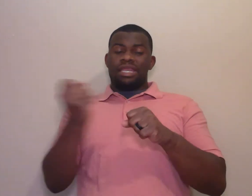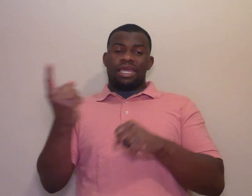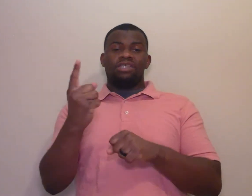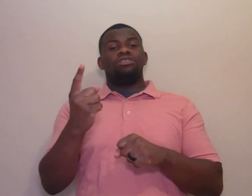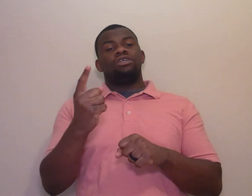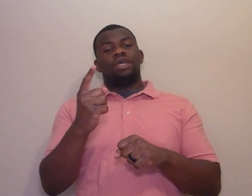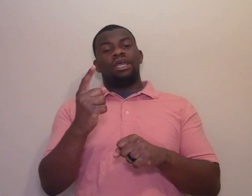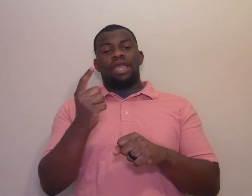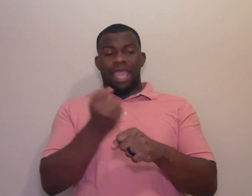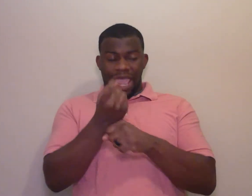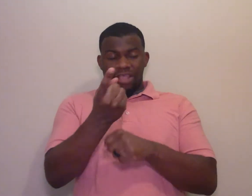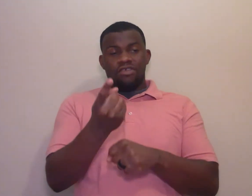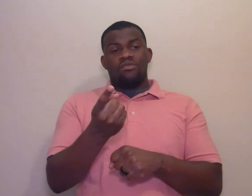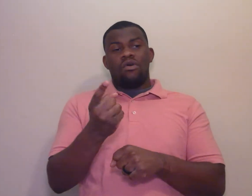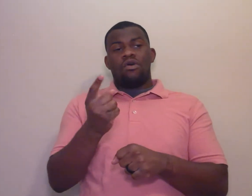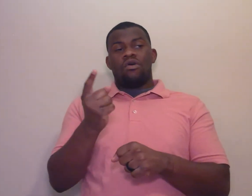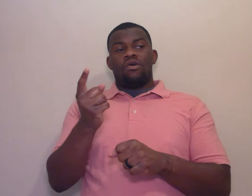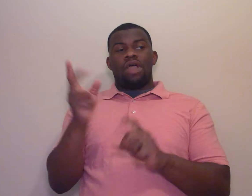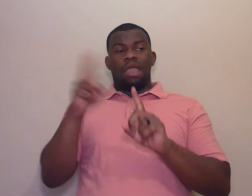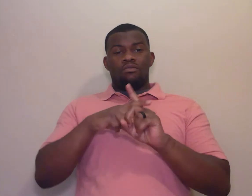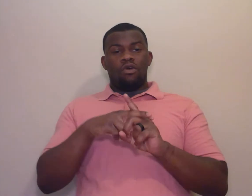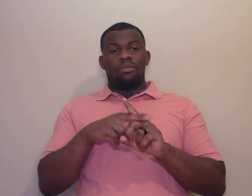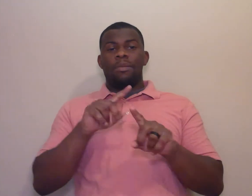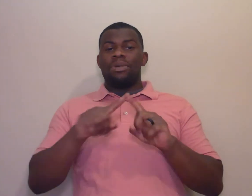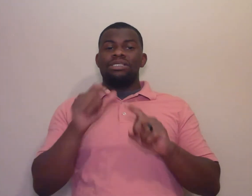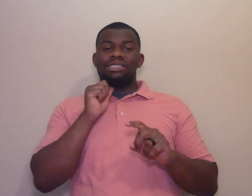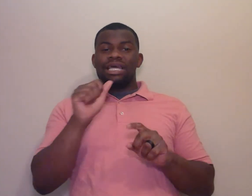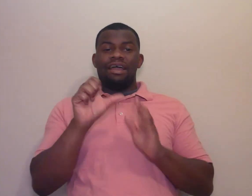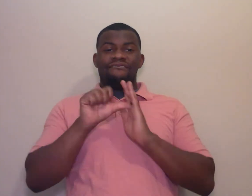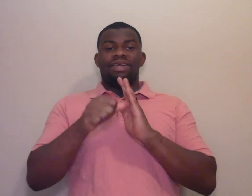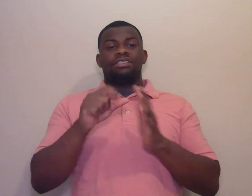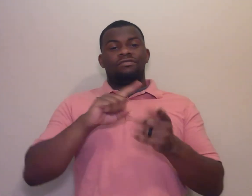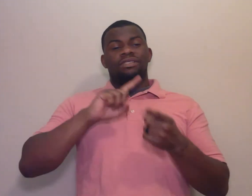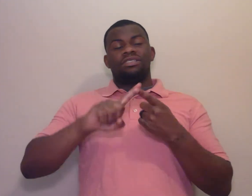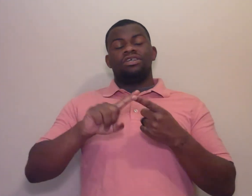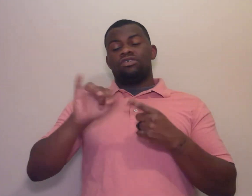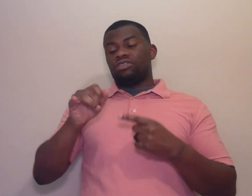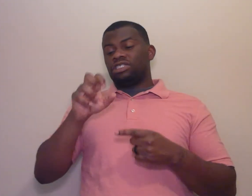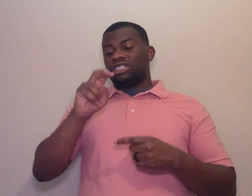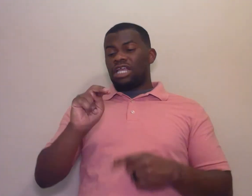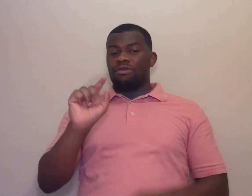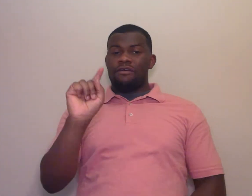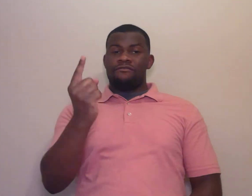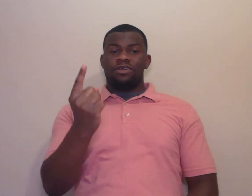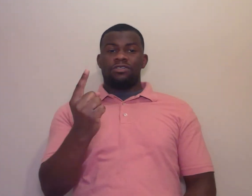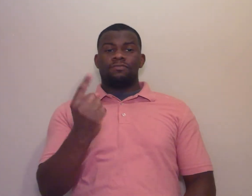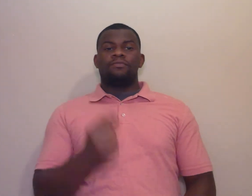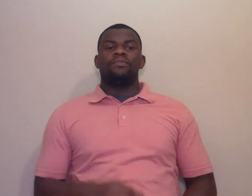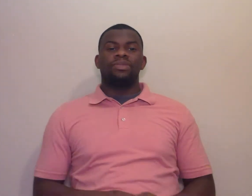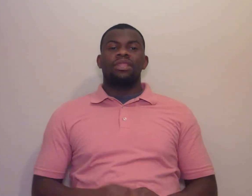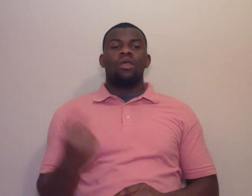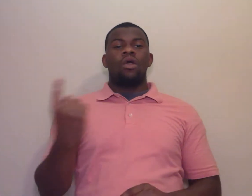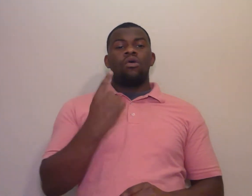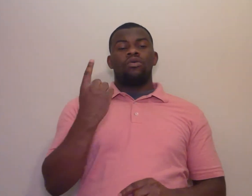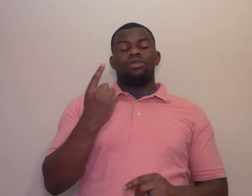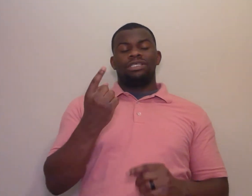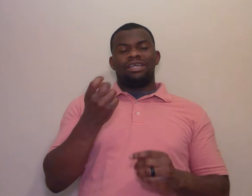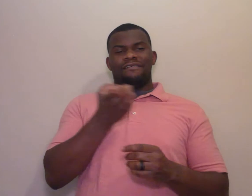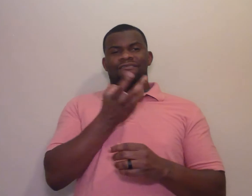fall, but is not effective until January 1st. Only certain benefits have an open enrollment cycle.